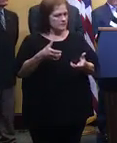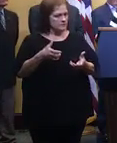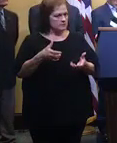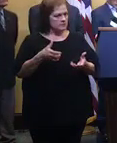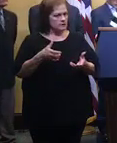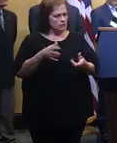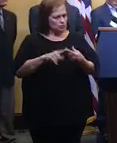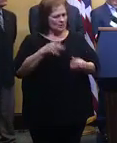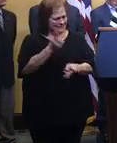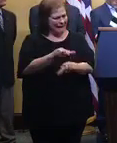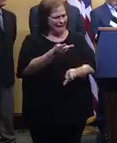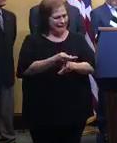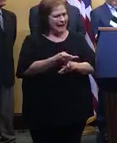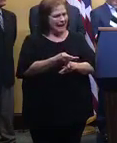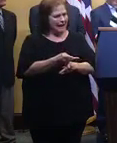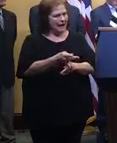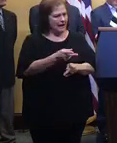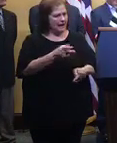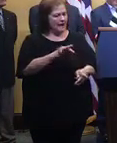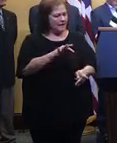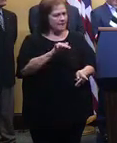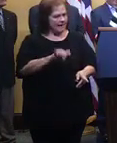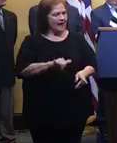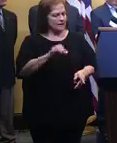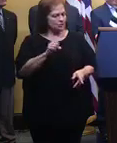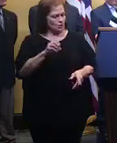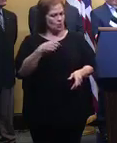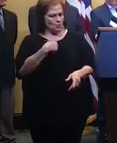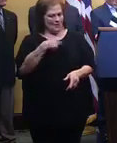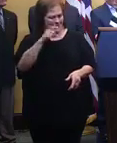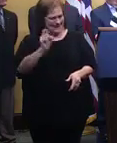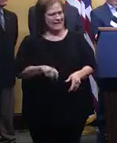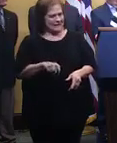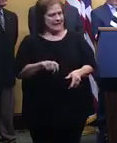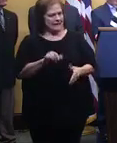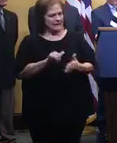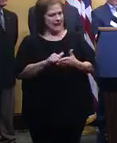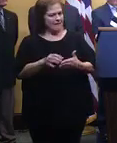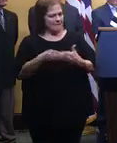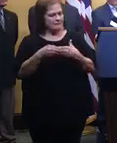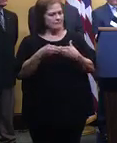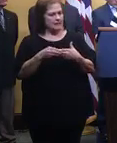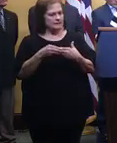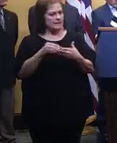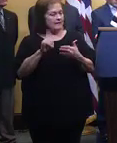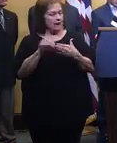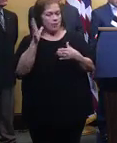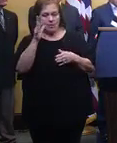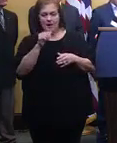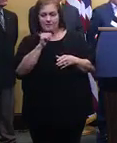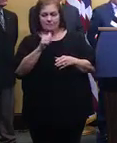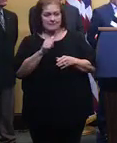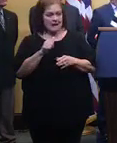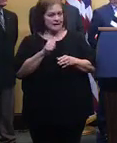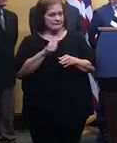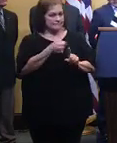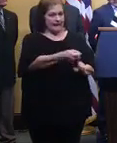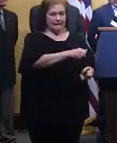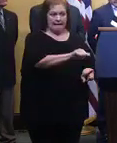to take care of ourselves. And so we need this flexibility. Again, will not impact any other parish in the state